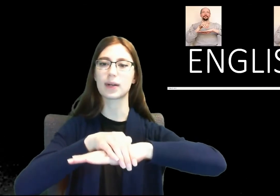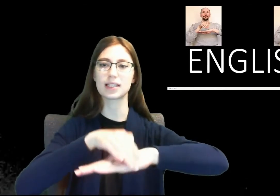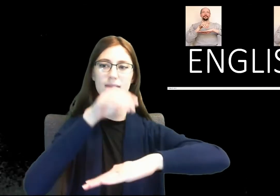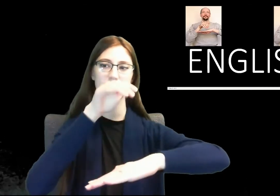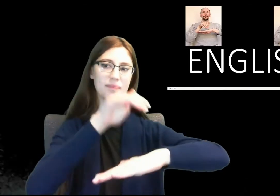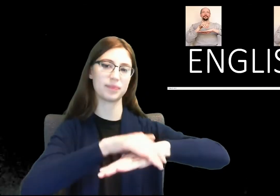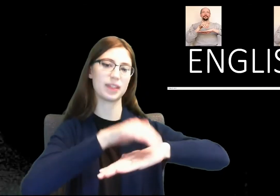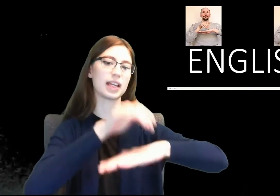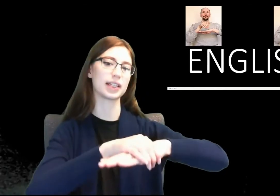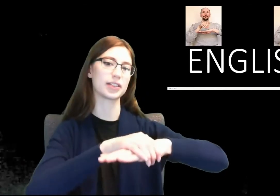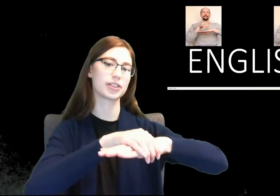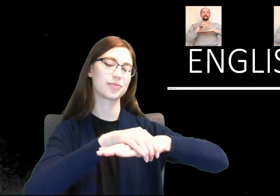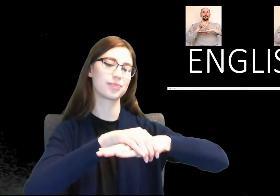twice. English.